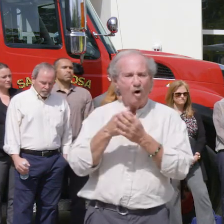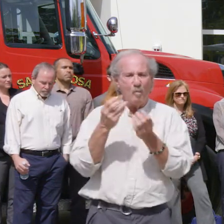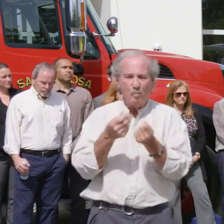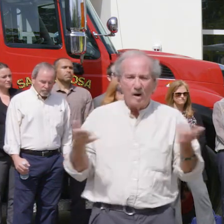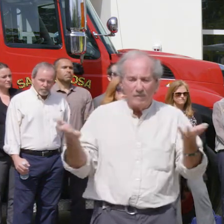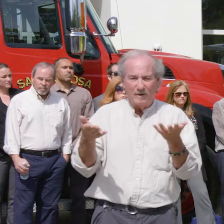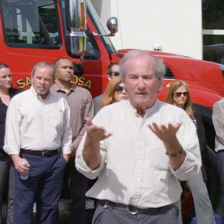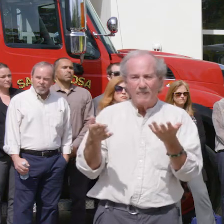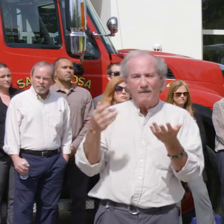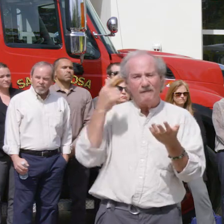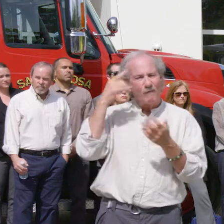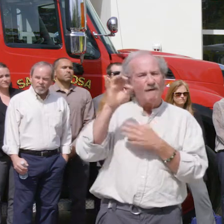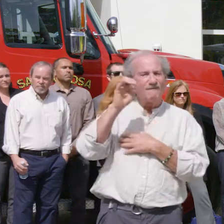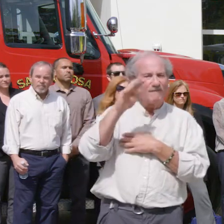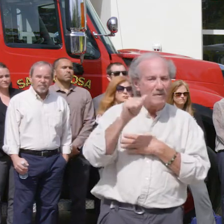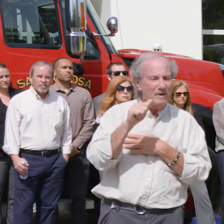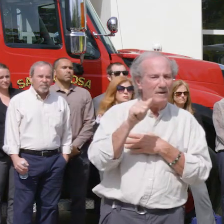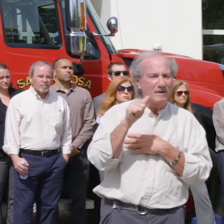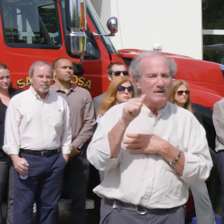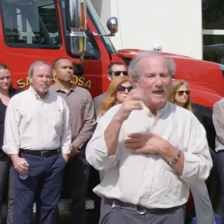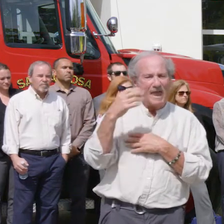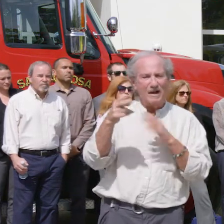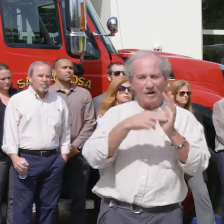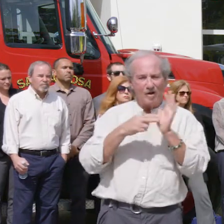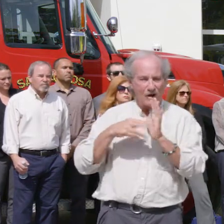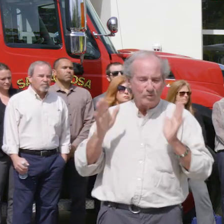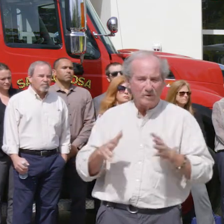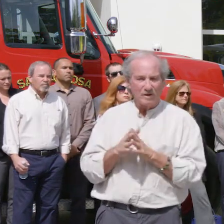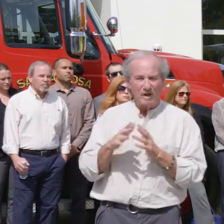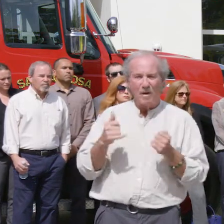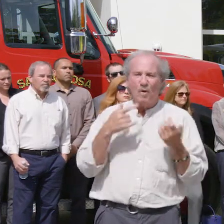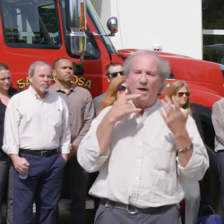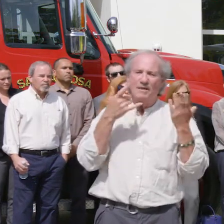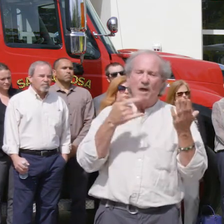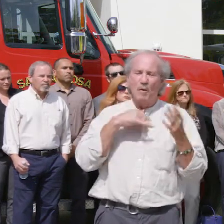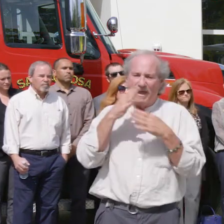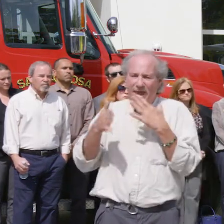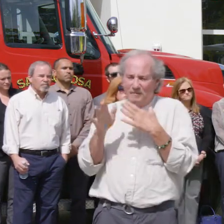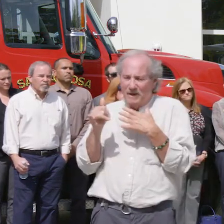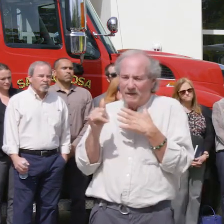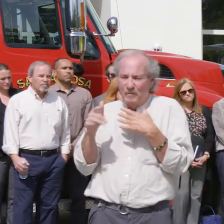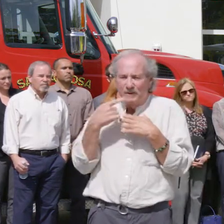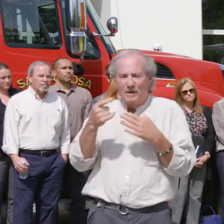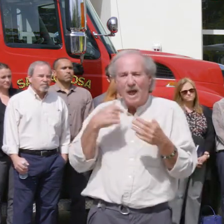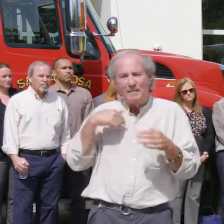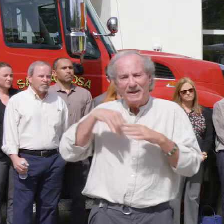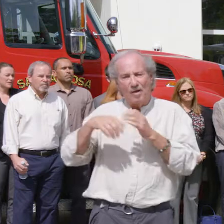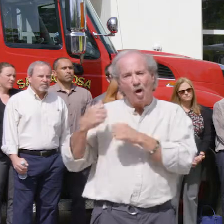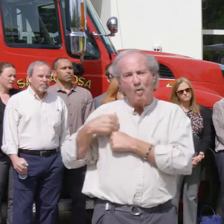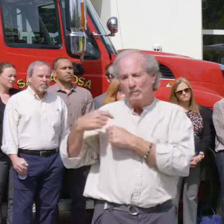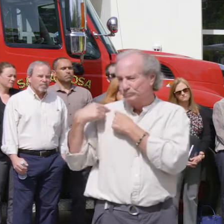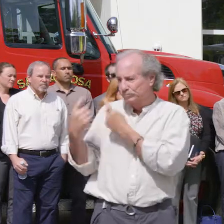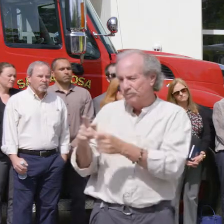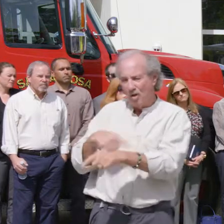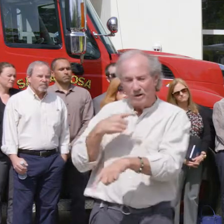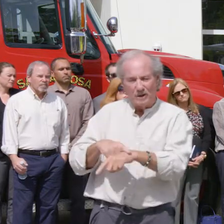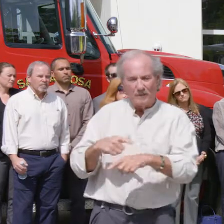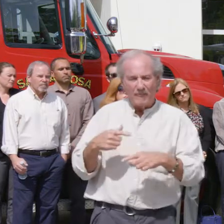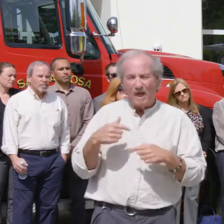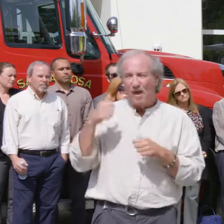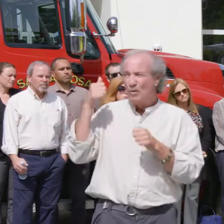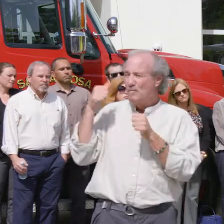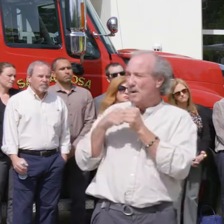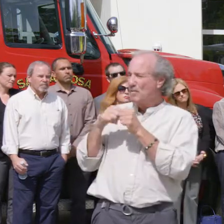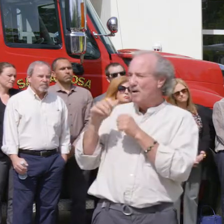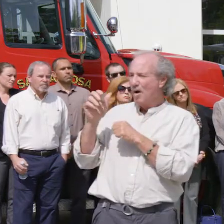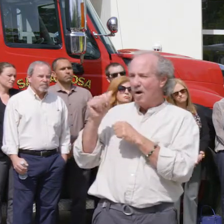property to FEMA and to close out the contracts. I do want to conclude this by saying I've been in the Army for a long time, And I don't recall the